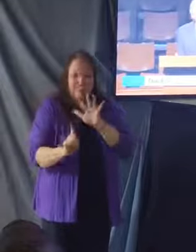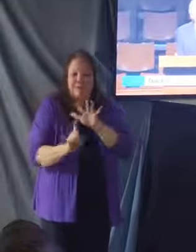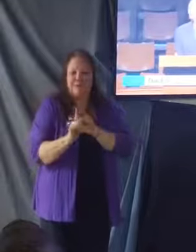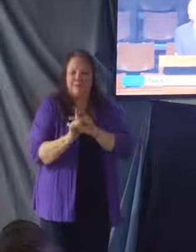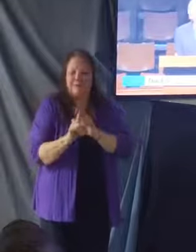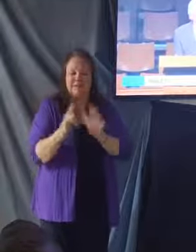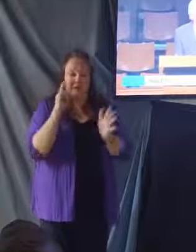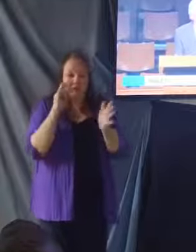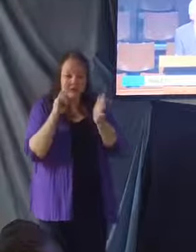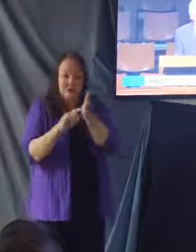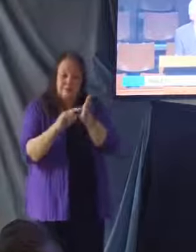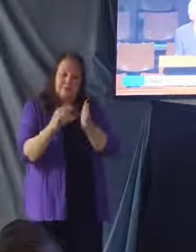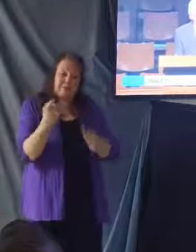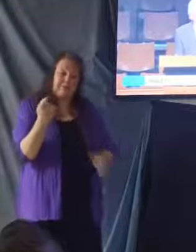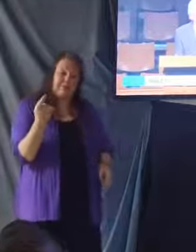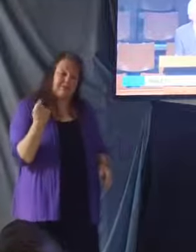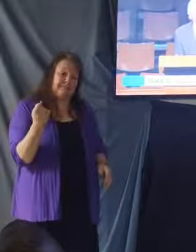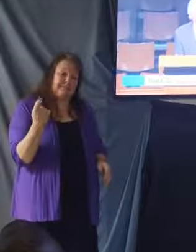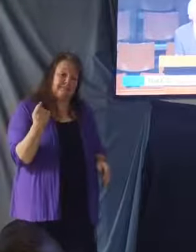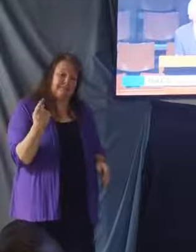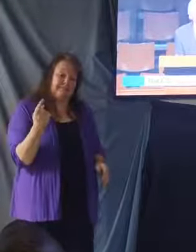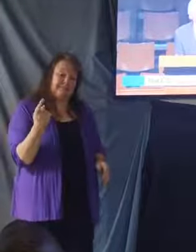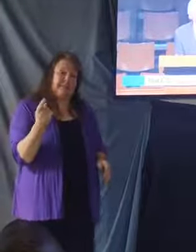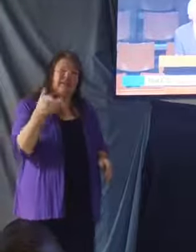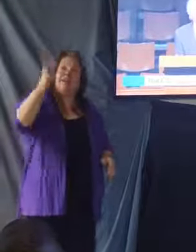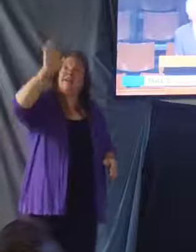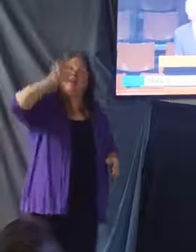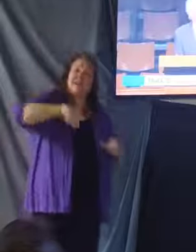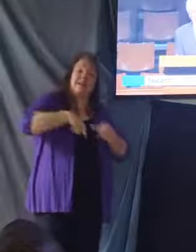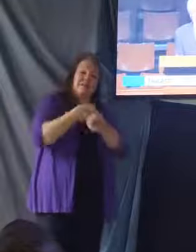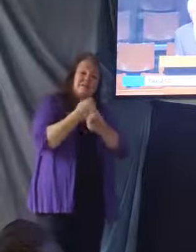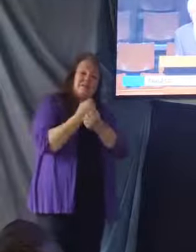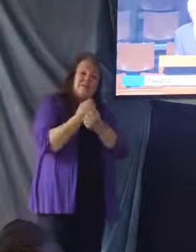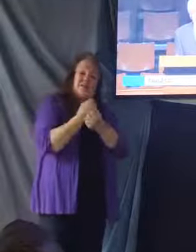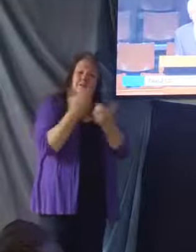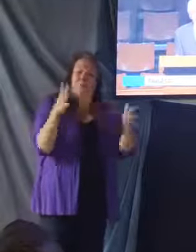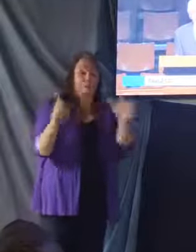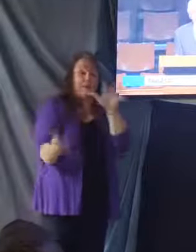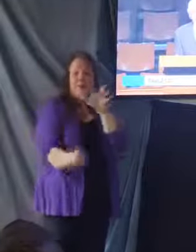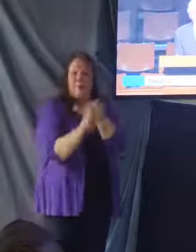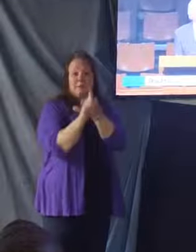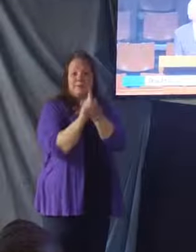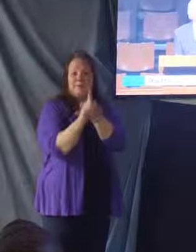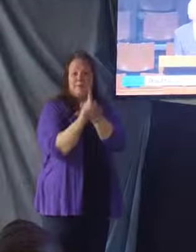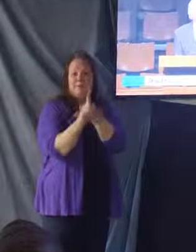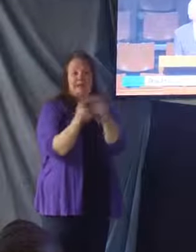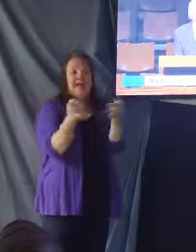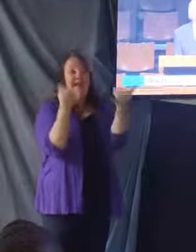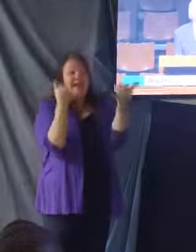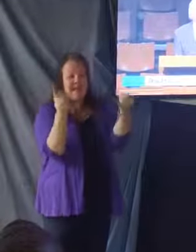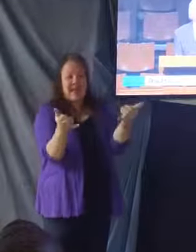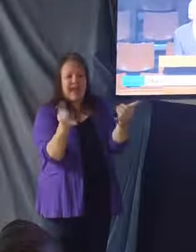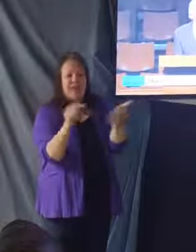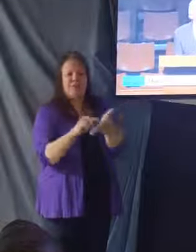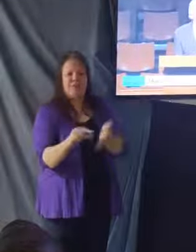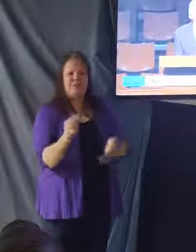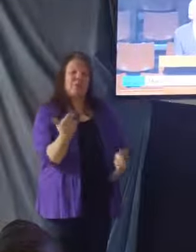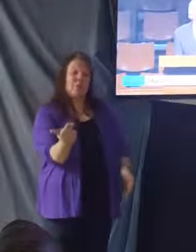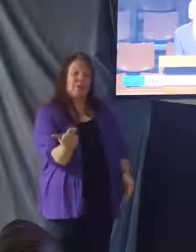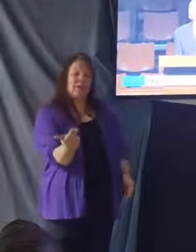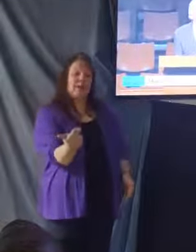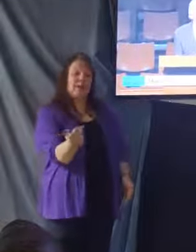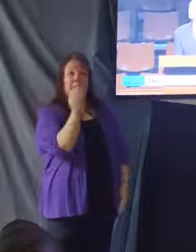You note in verse 11, the grace of God has appeared. Now we'll have down in verse